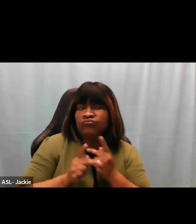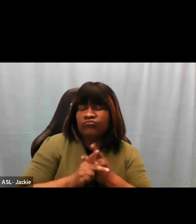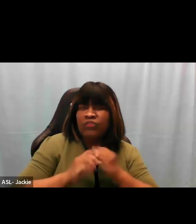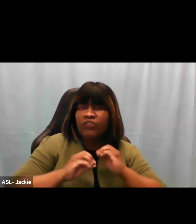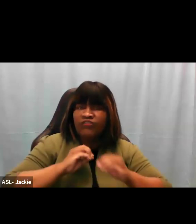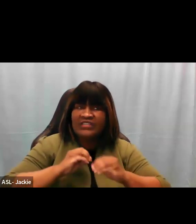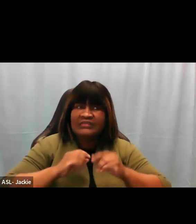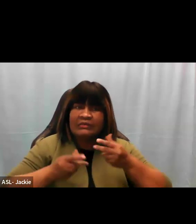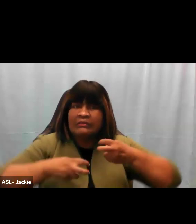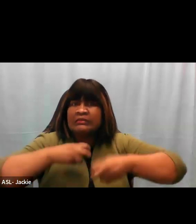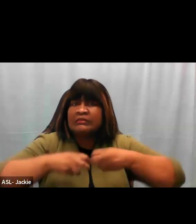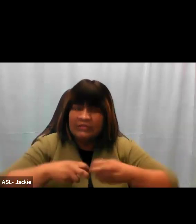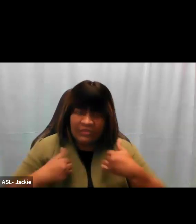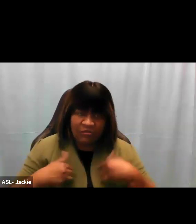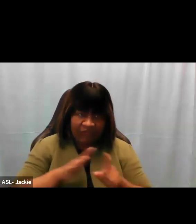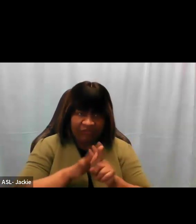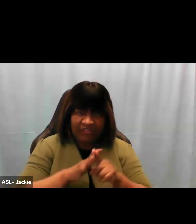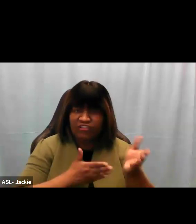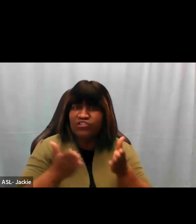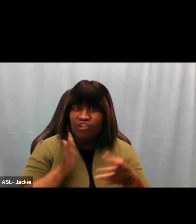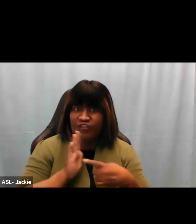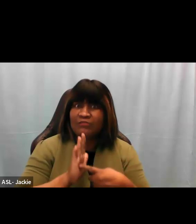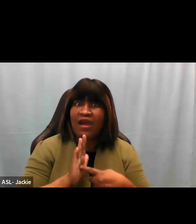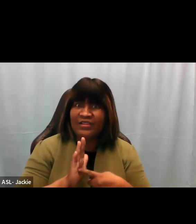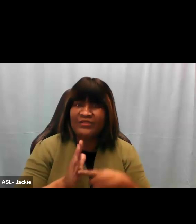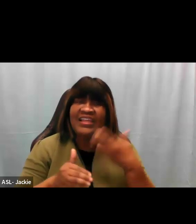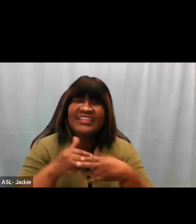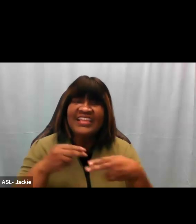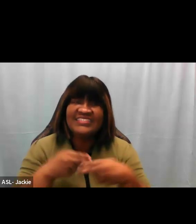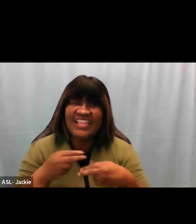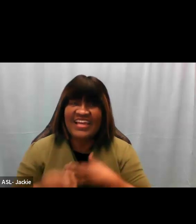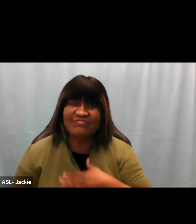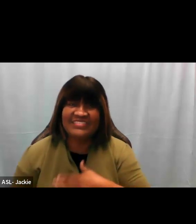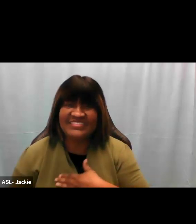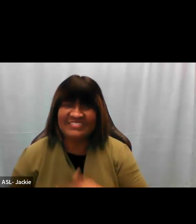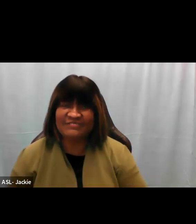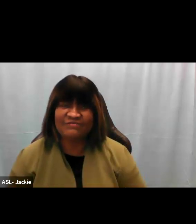these gaps that we have in our service models. Next slide.